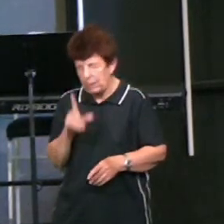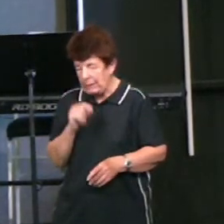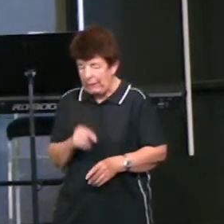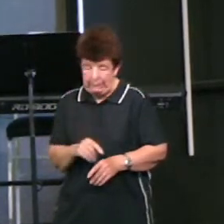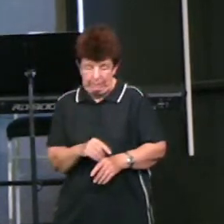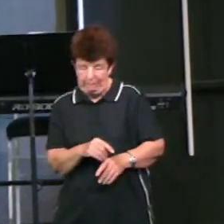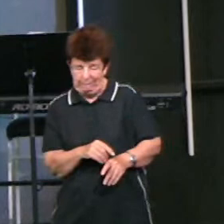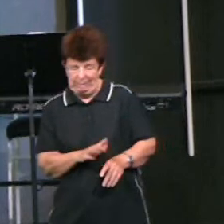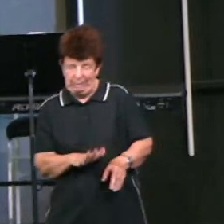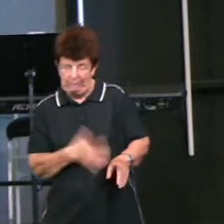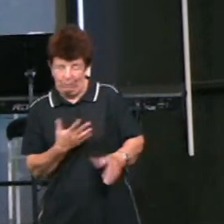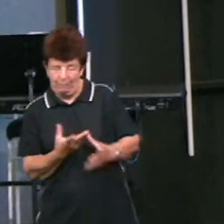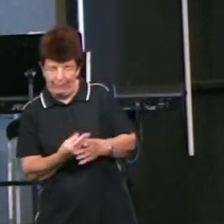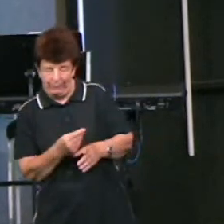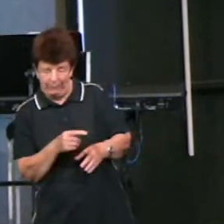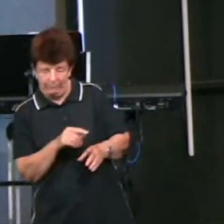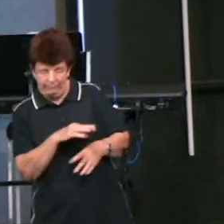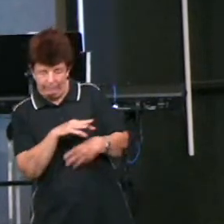steer away from.